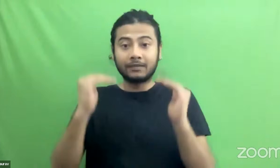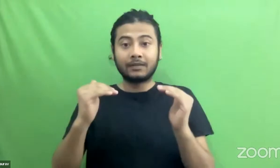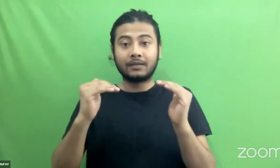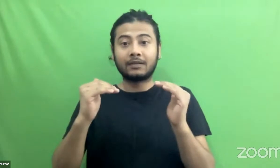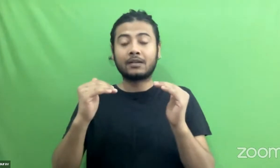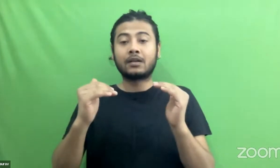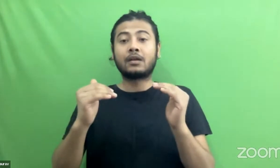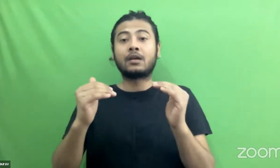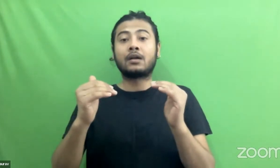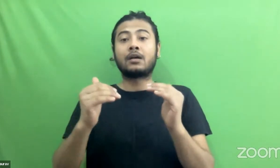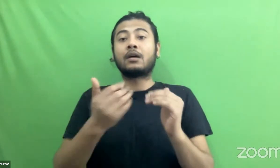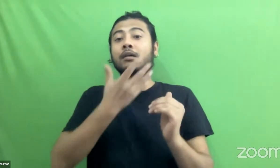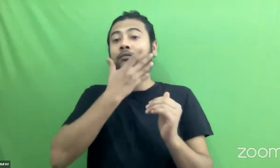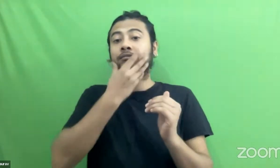So now let us understand